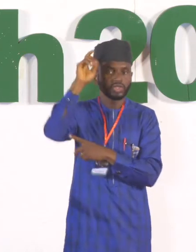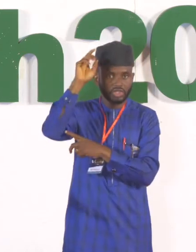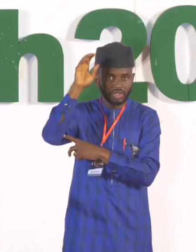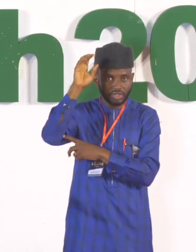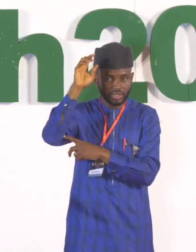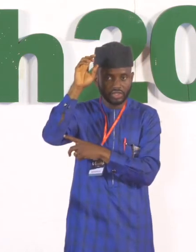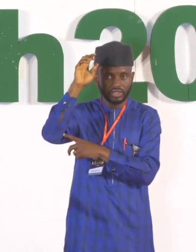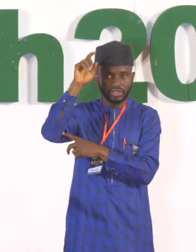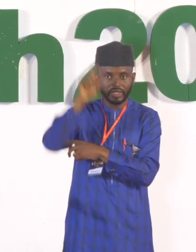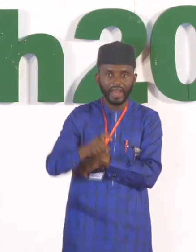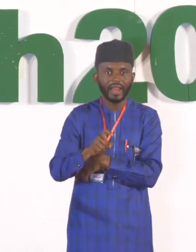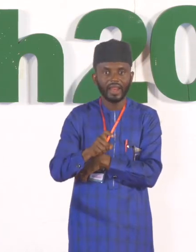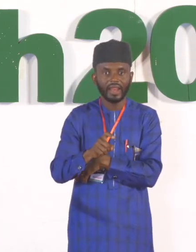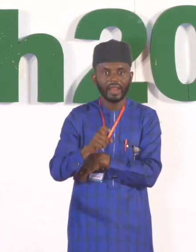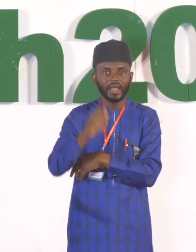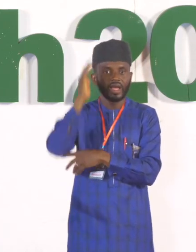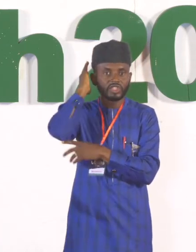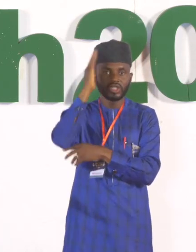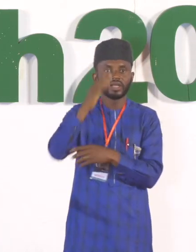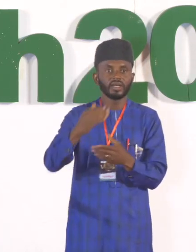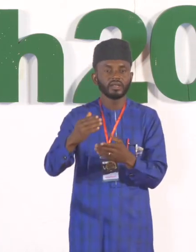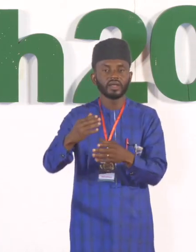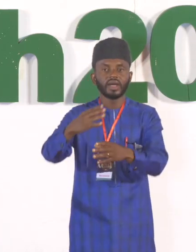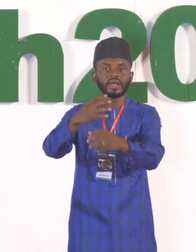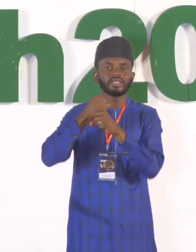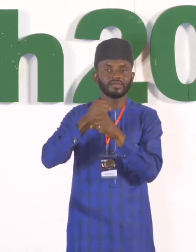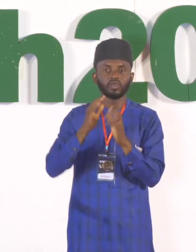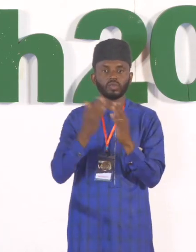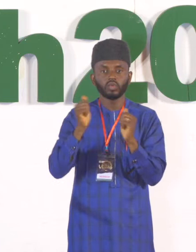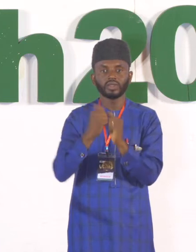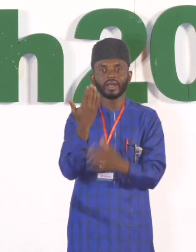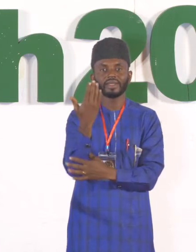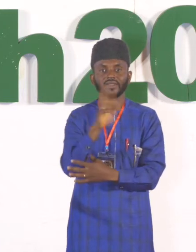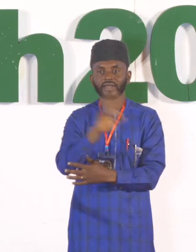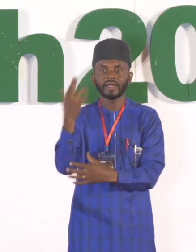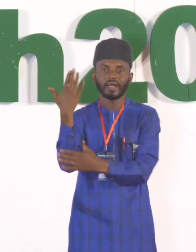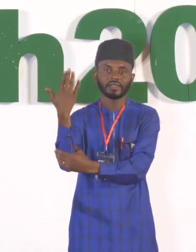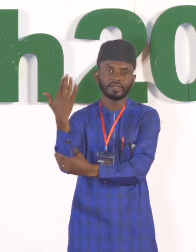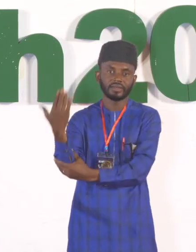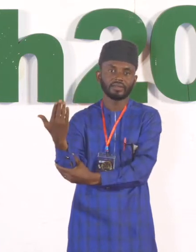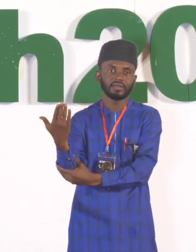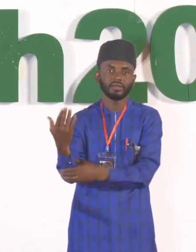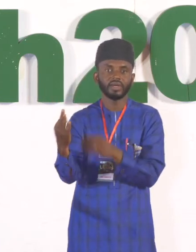with your right hand. May Allah put us among those that will receive their books with right hand.